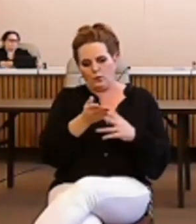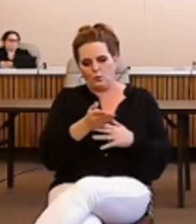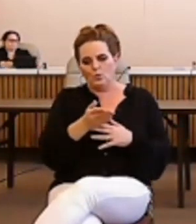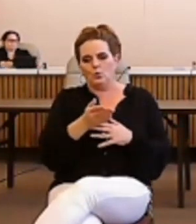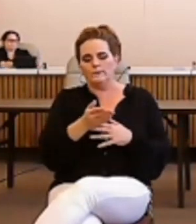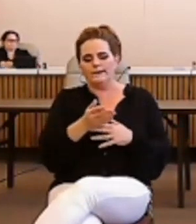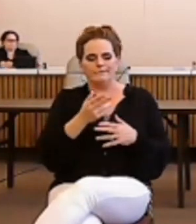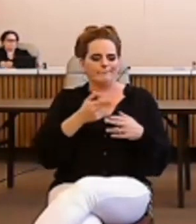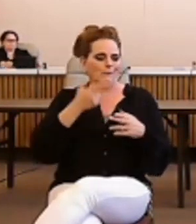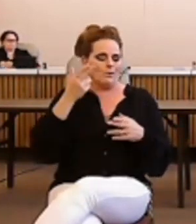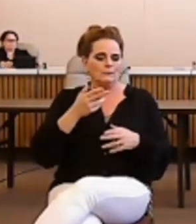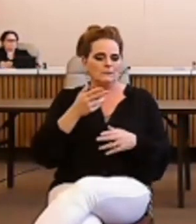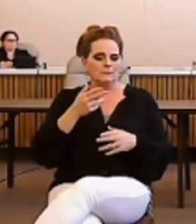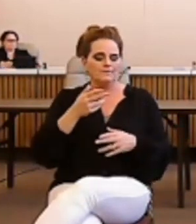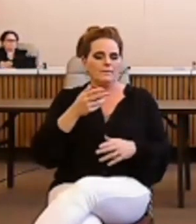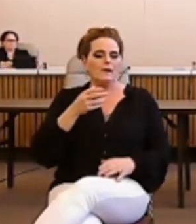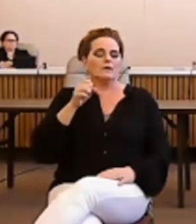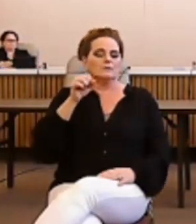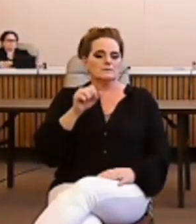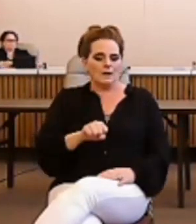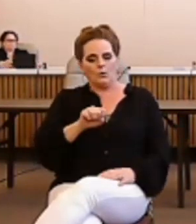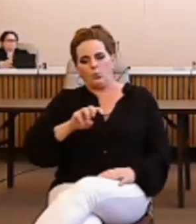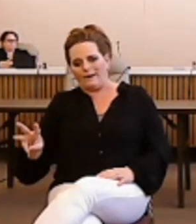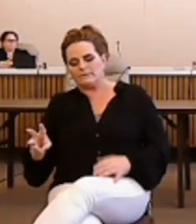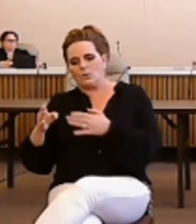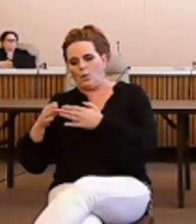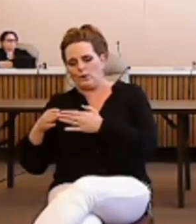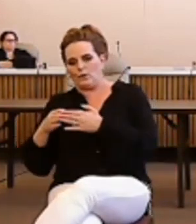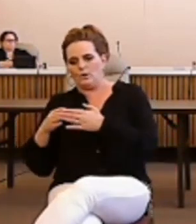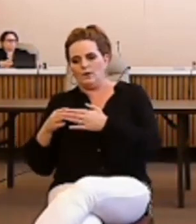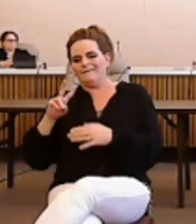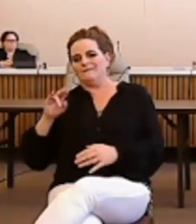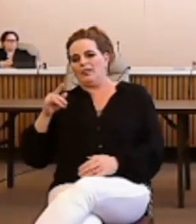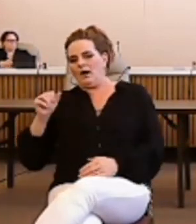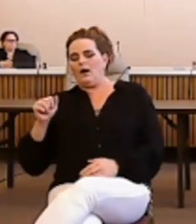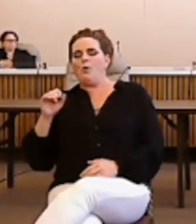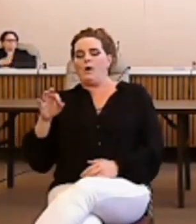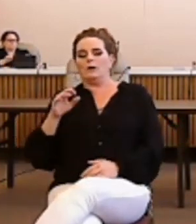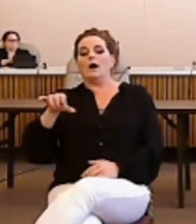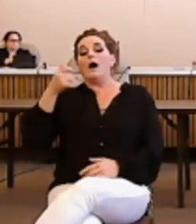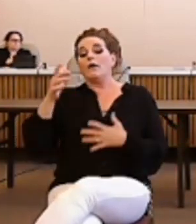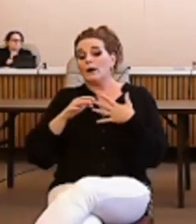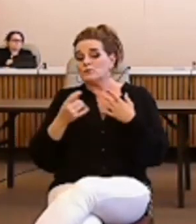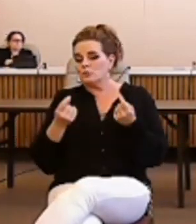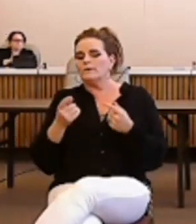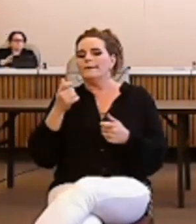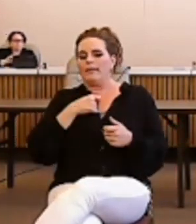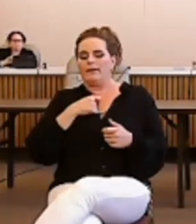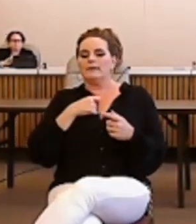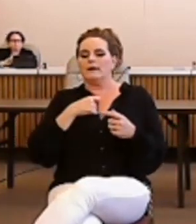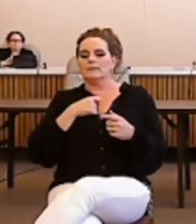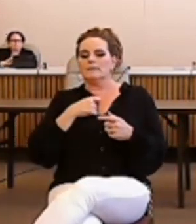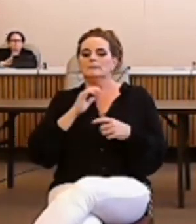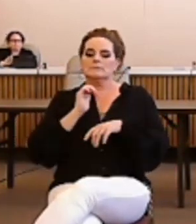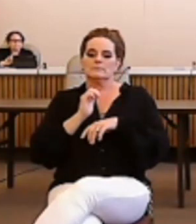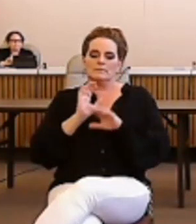I'll call it the southwest corner villa. Or the other option, again, is they can bring it across the street so that